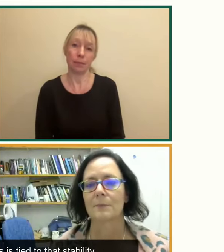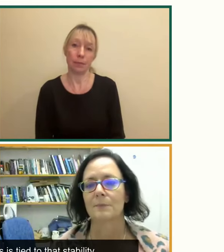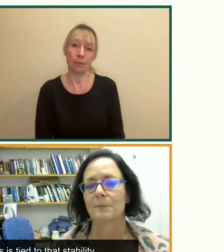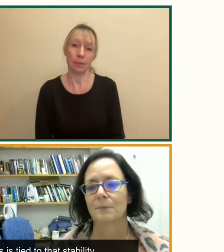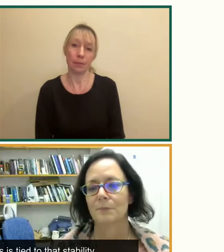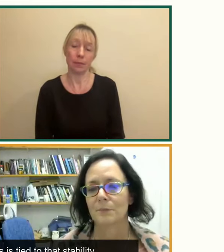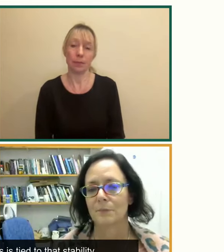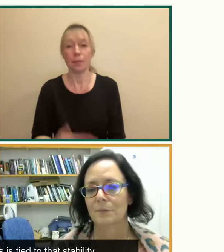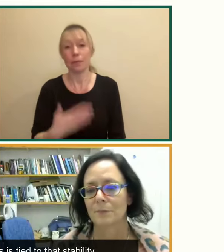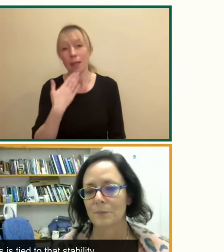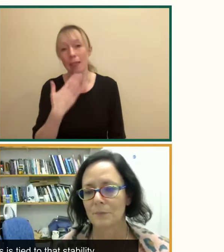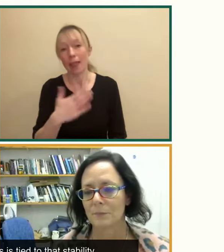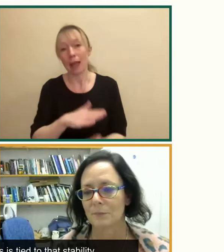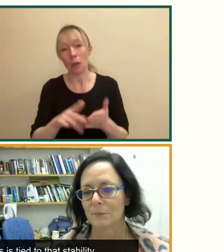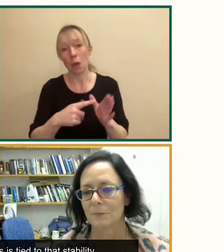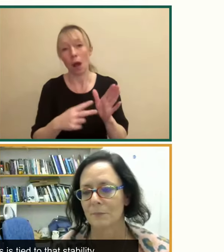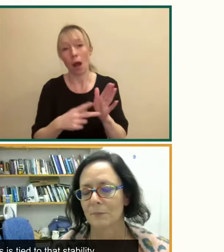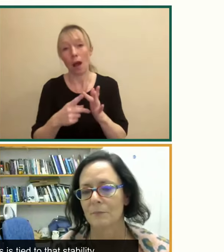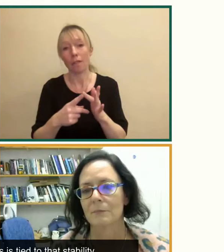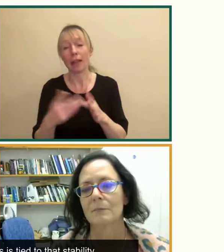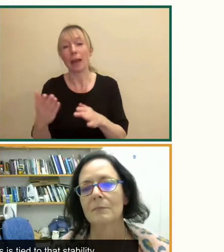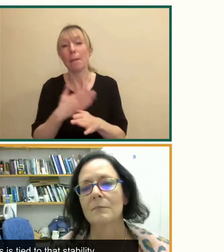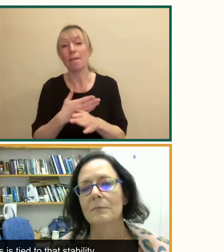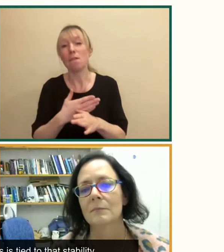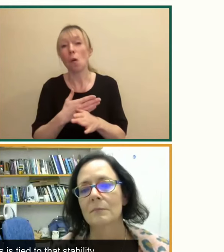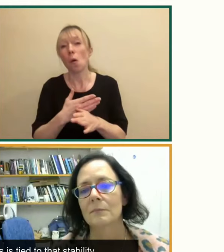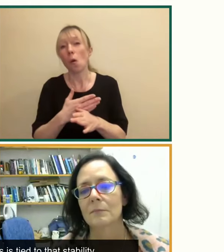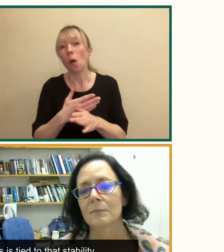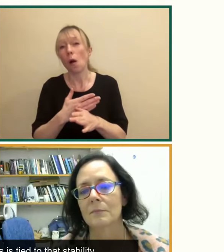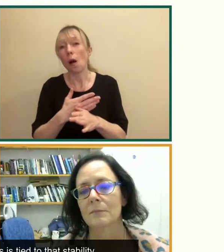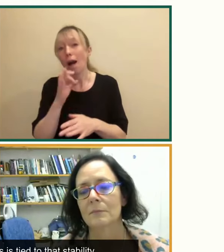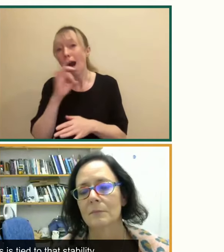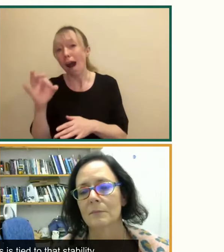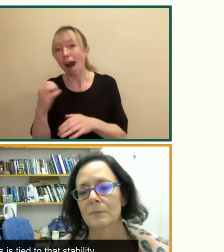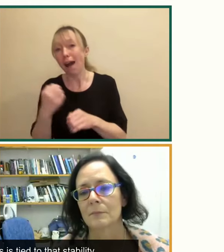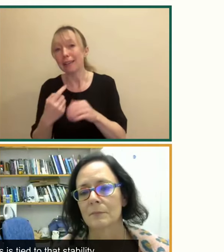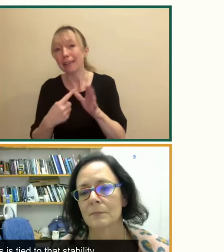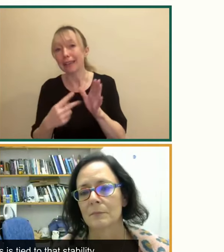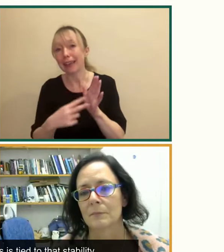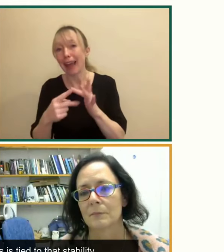Thanks, Havi. But of course, before I come on to Gavin, stability isn't, I guess, the norm